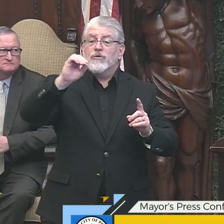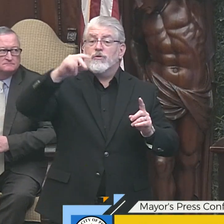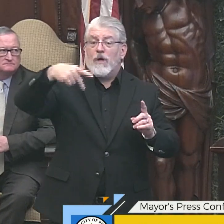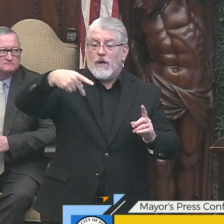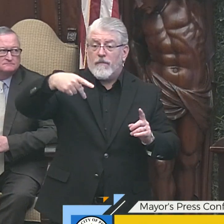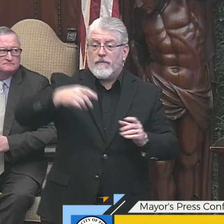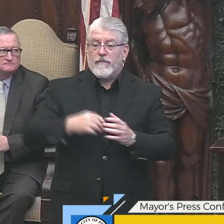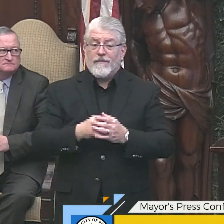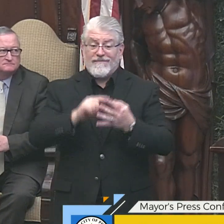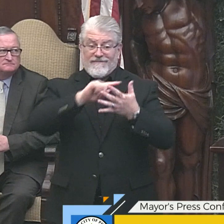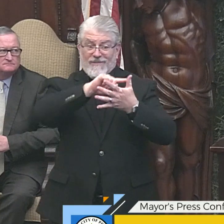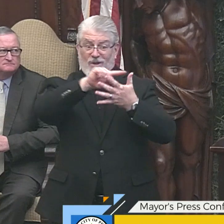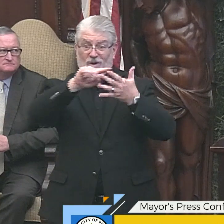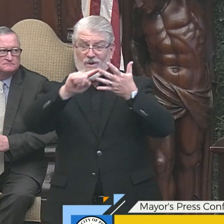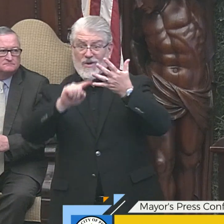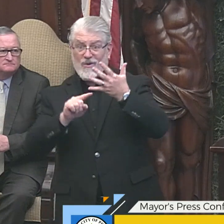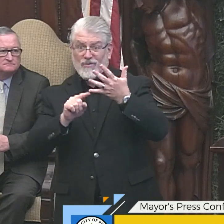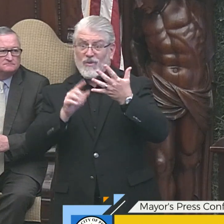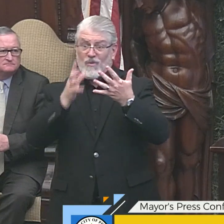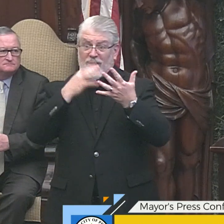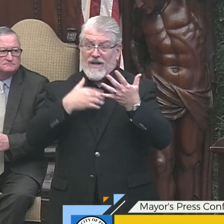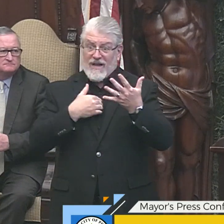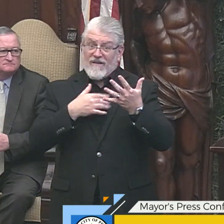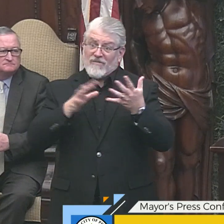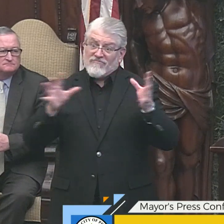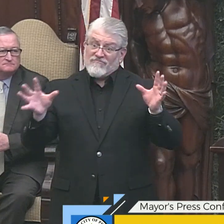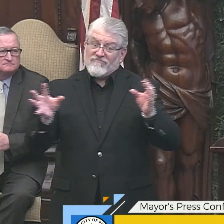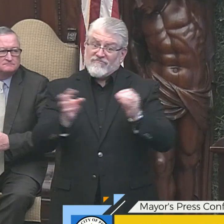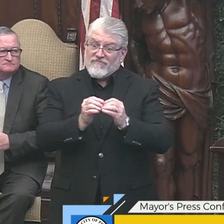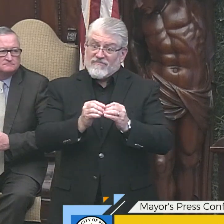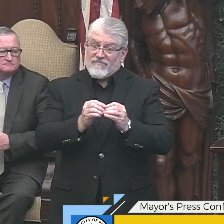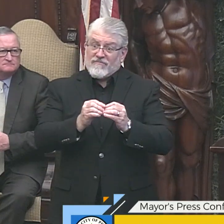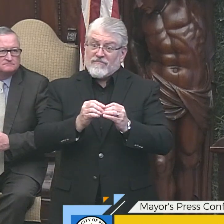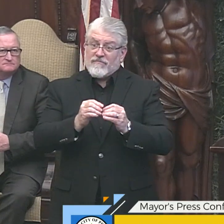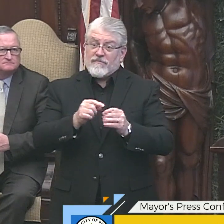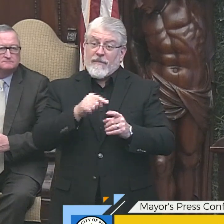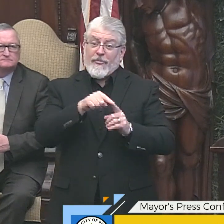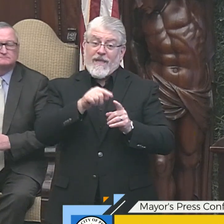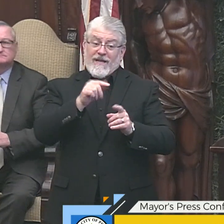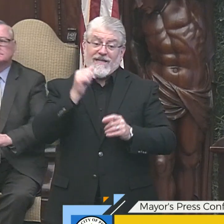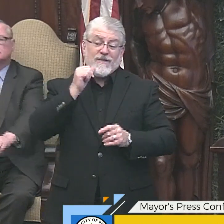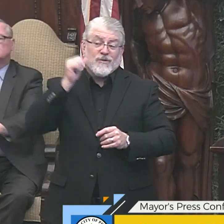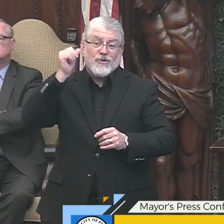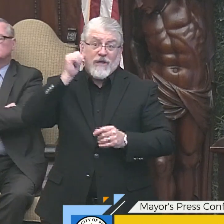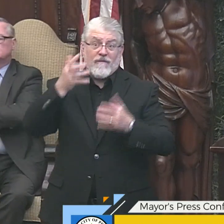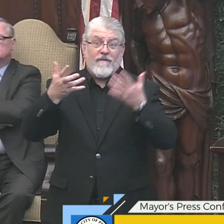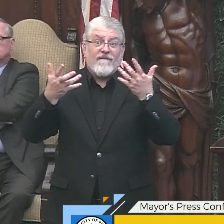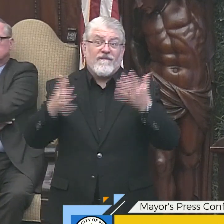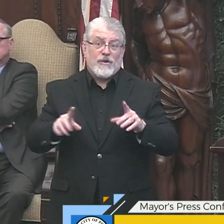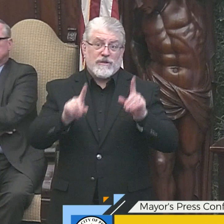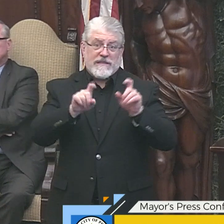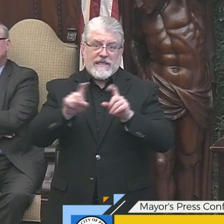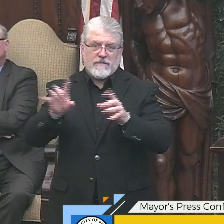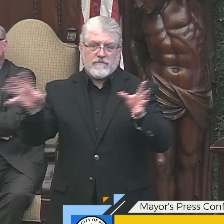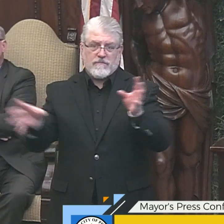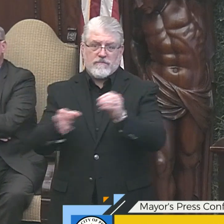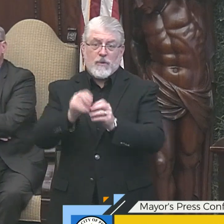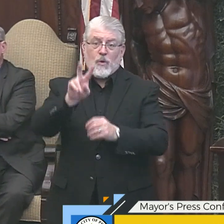these sites tested approximately 200 people yesterday. That's a very rough number based upon a conversation we had earlier this